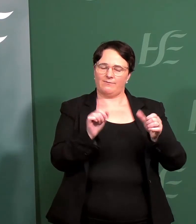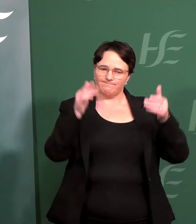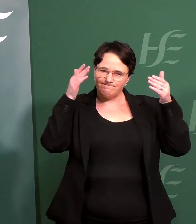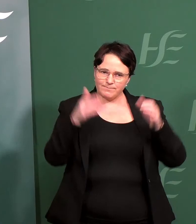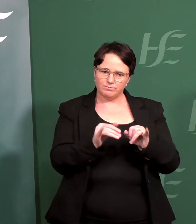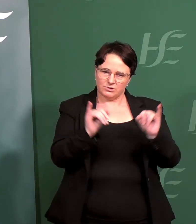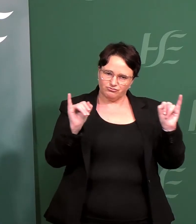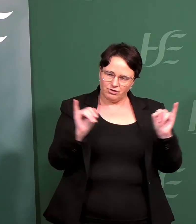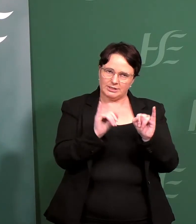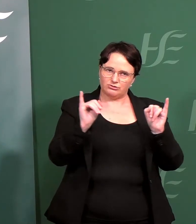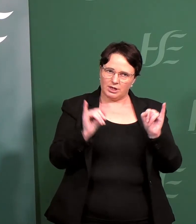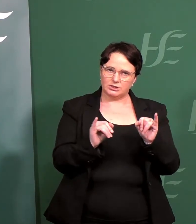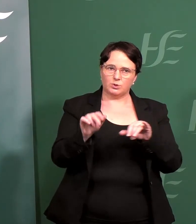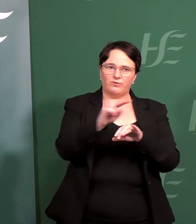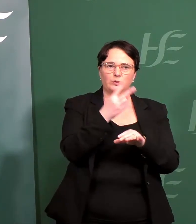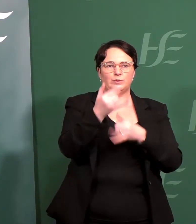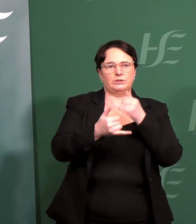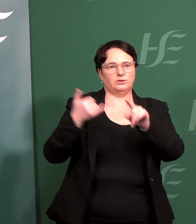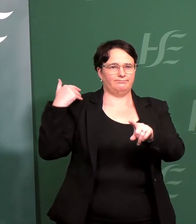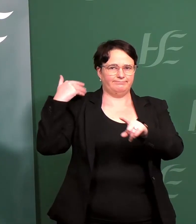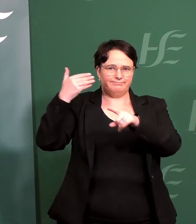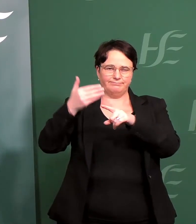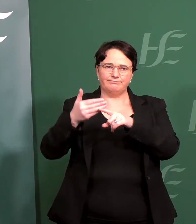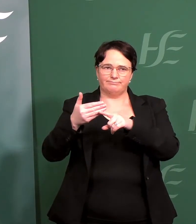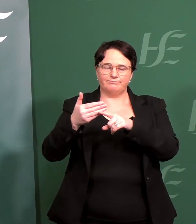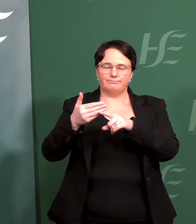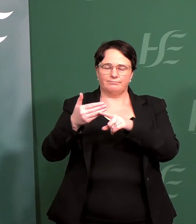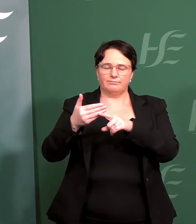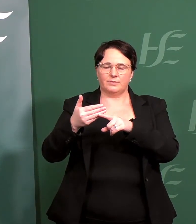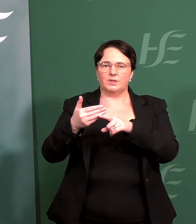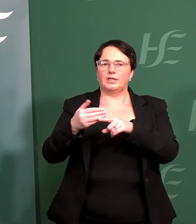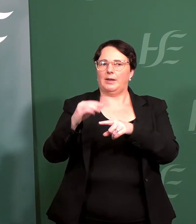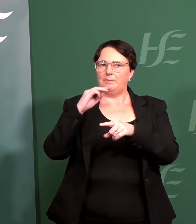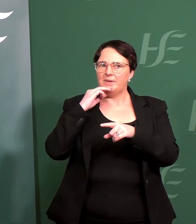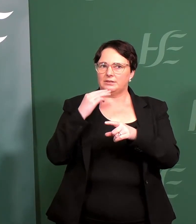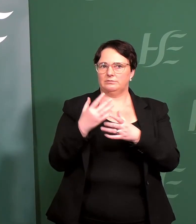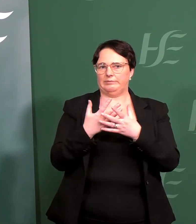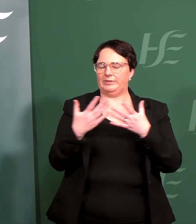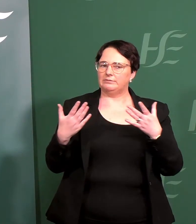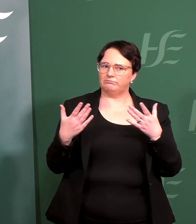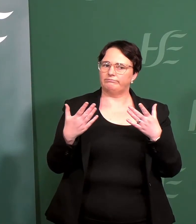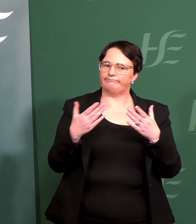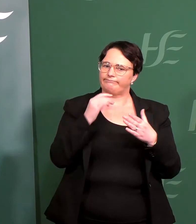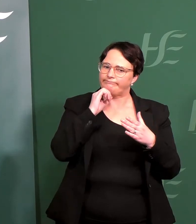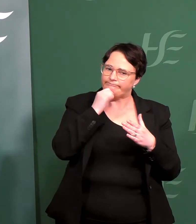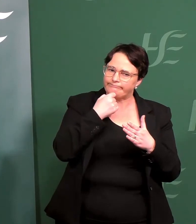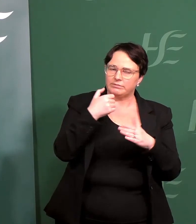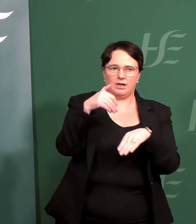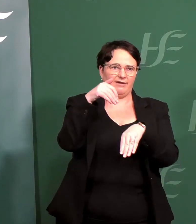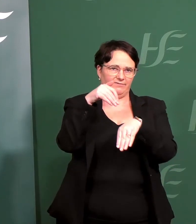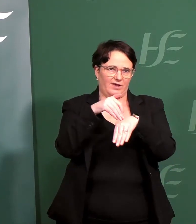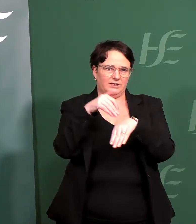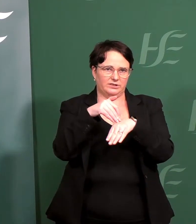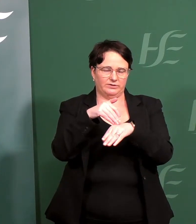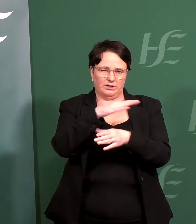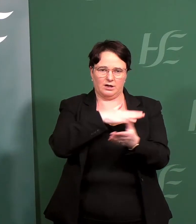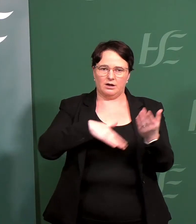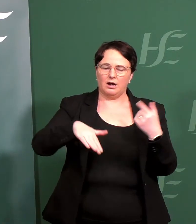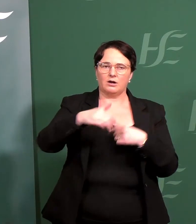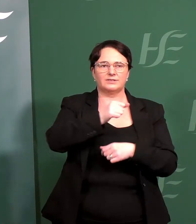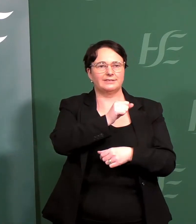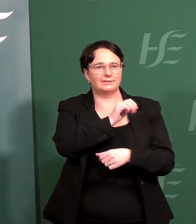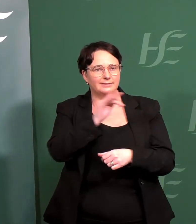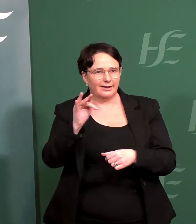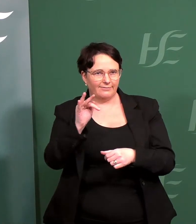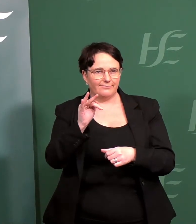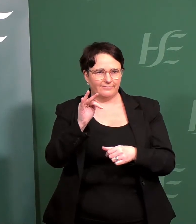in the past 2 years. And that has had a very significant and understandable impact on our staff.